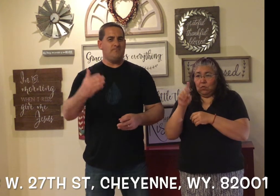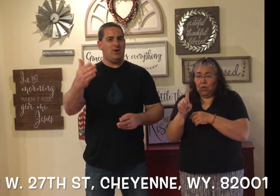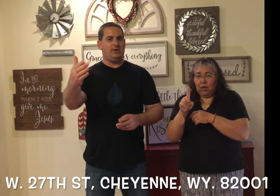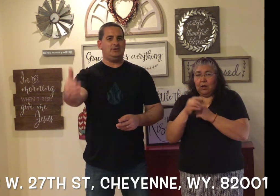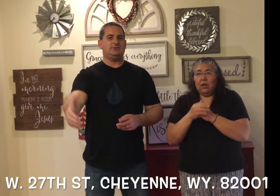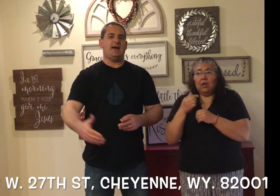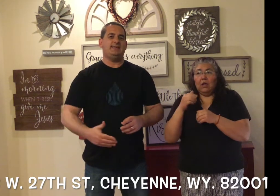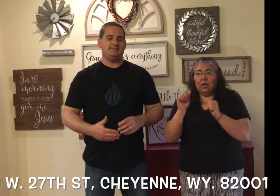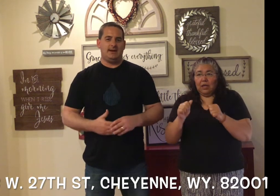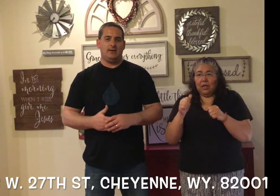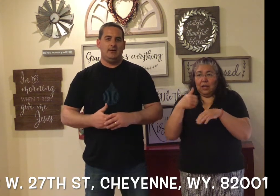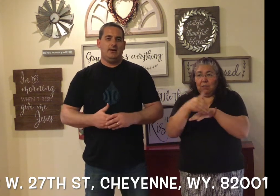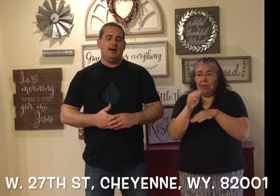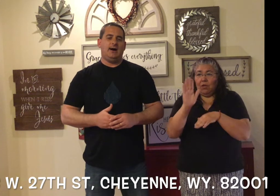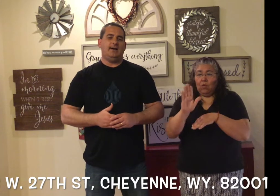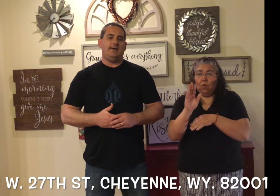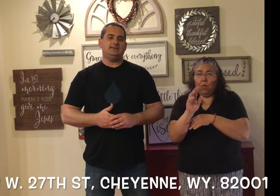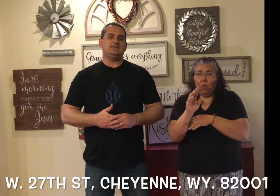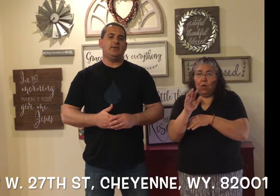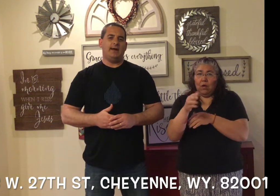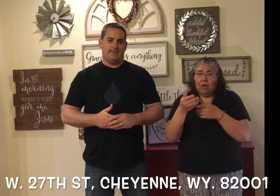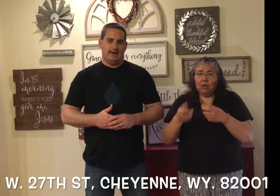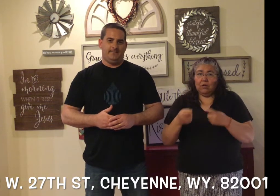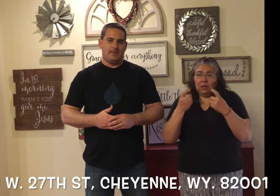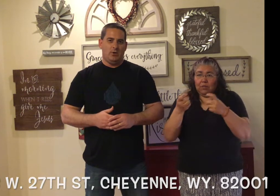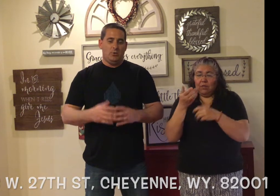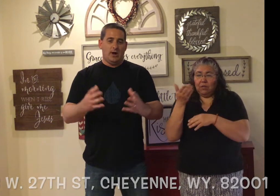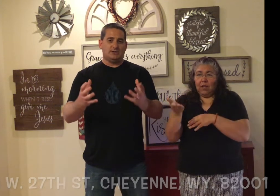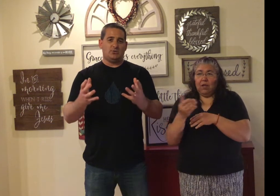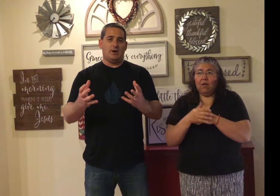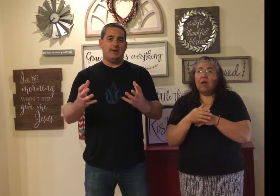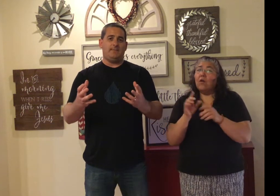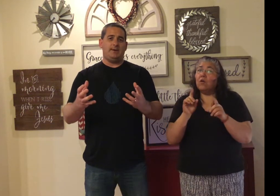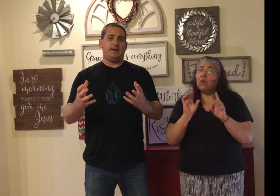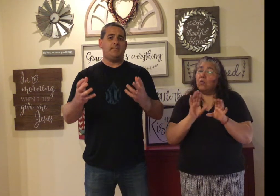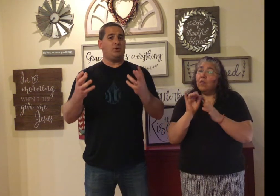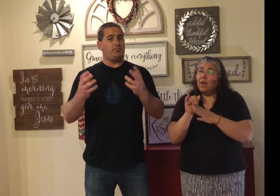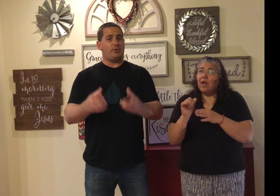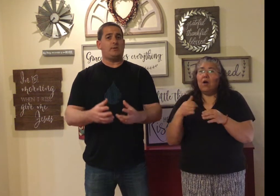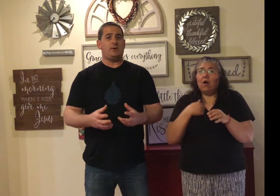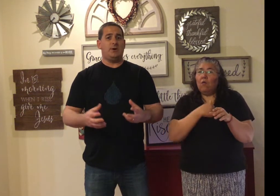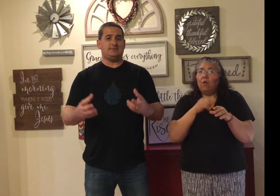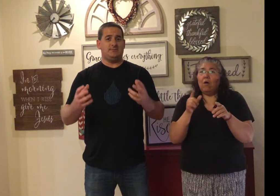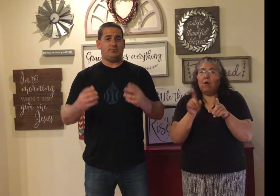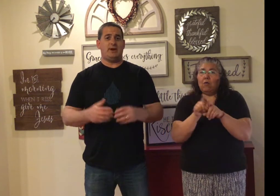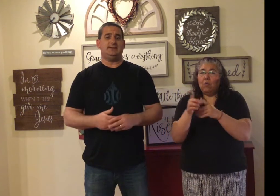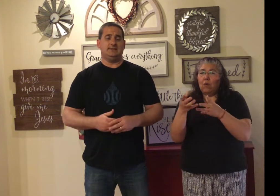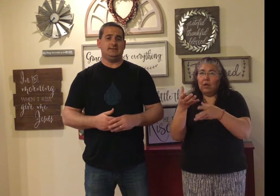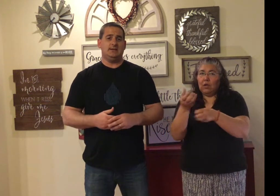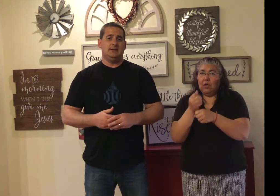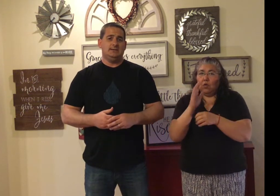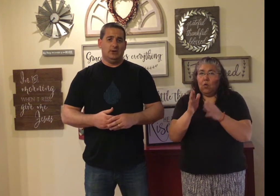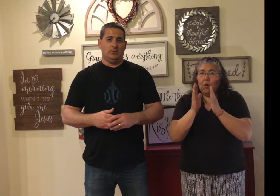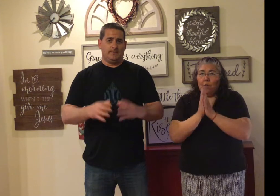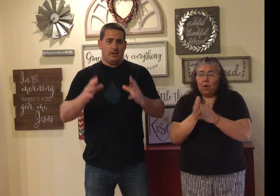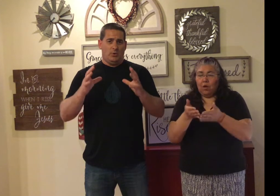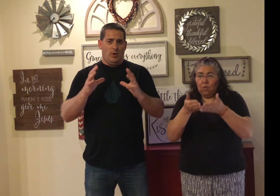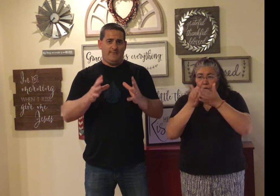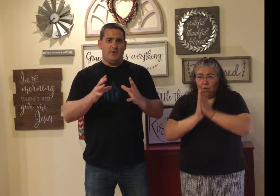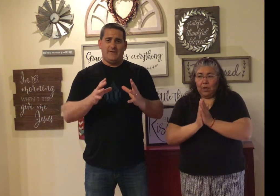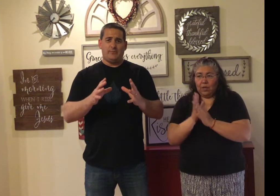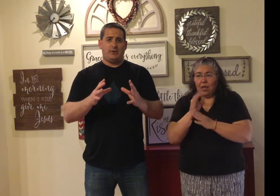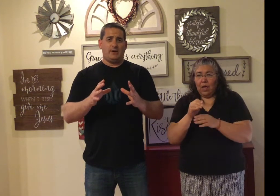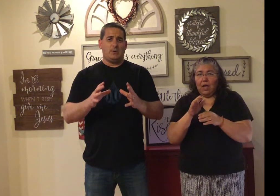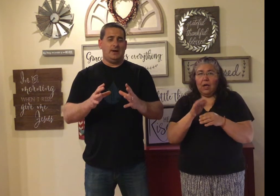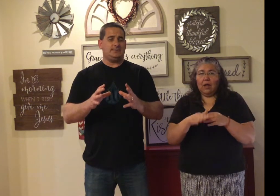82001. You can mail in your tithes there and just go that route. We also want to pick up your prayer requests and praises. So